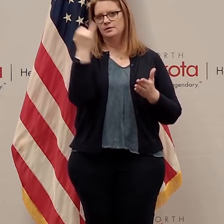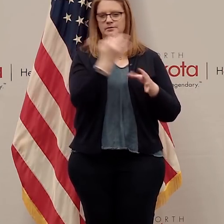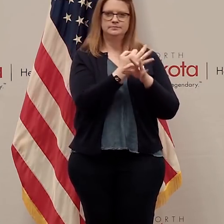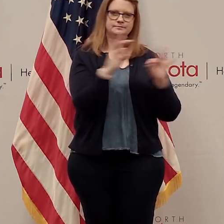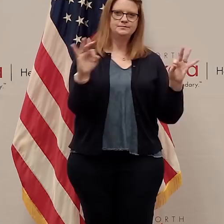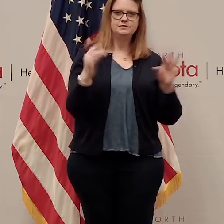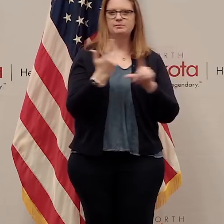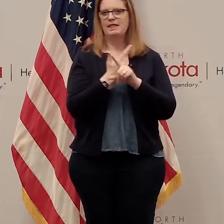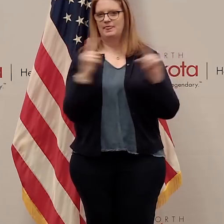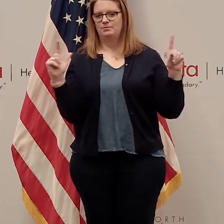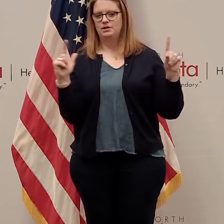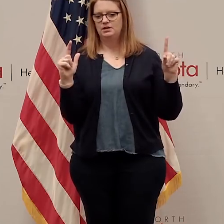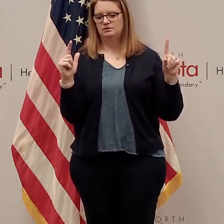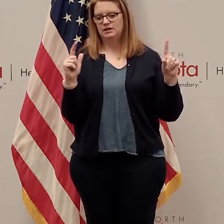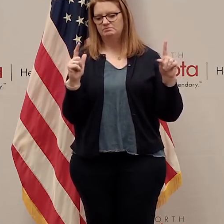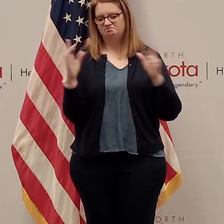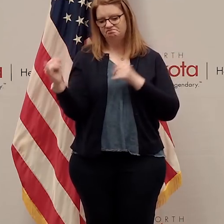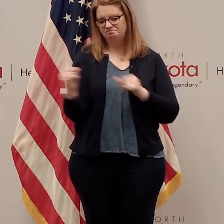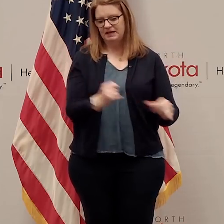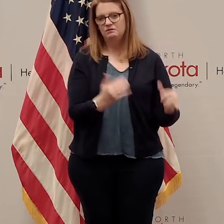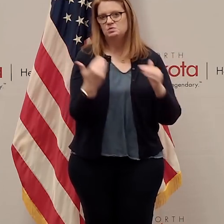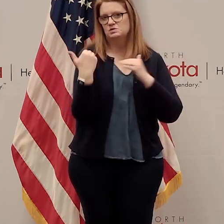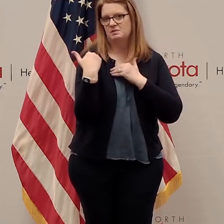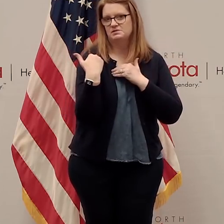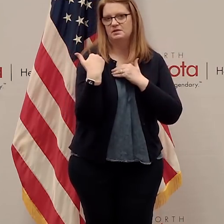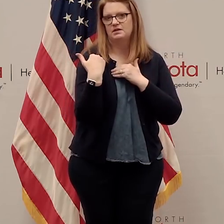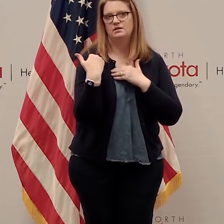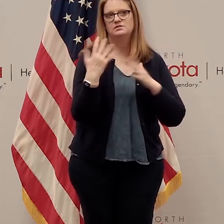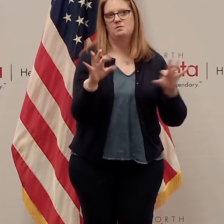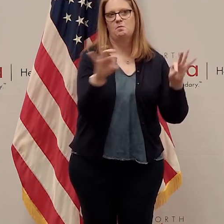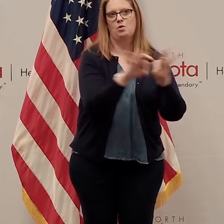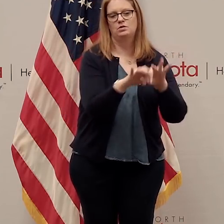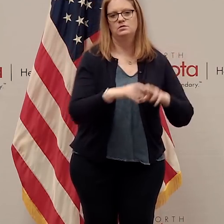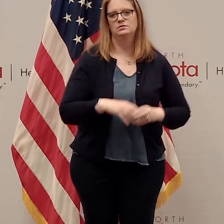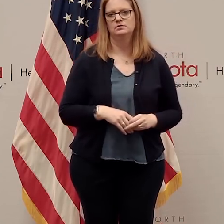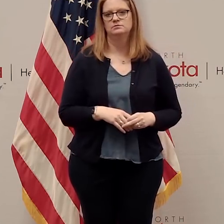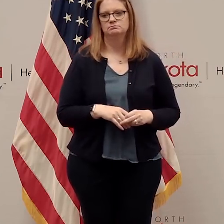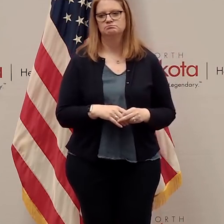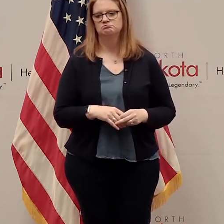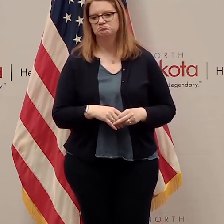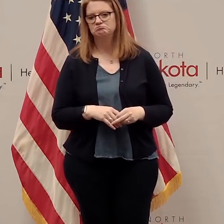individual responsibility could maintain. And I think again, we struck